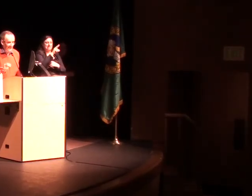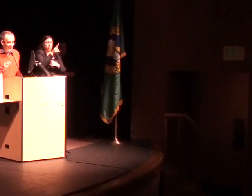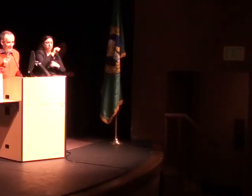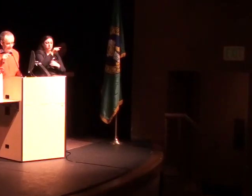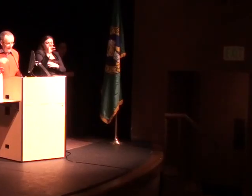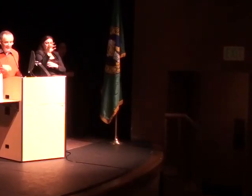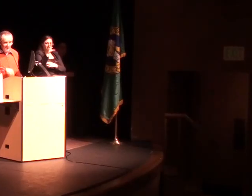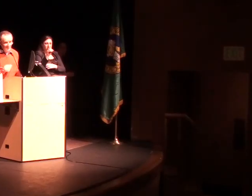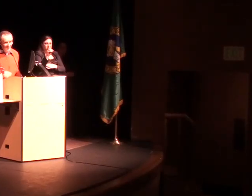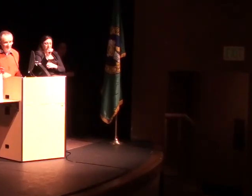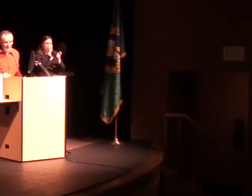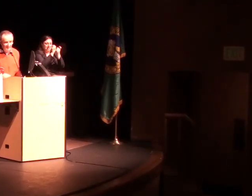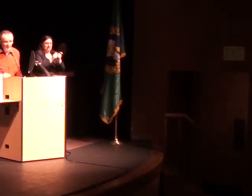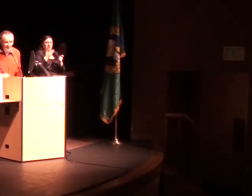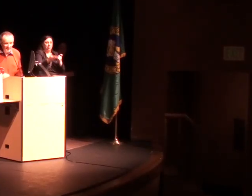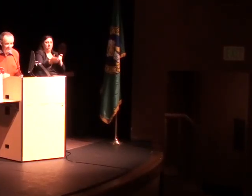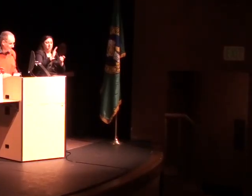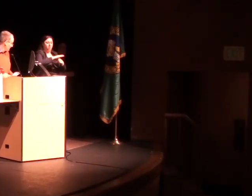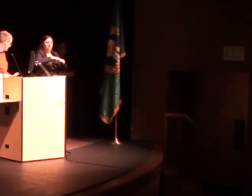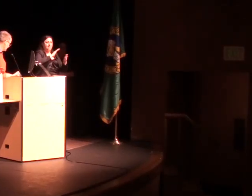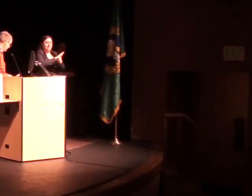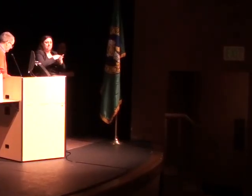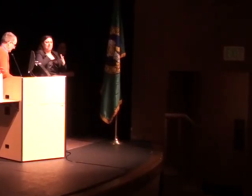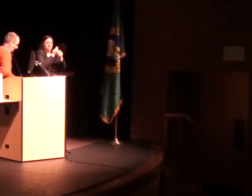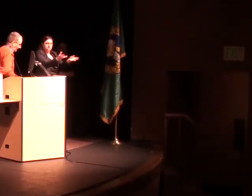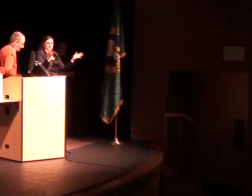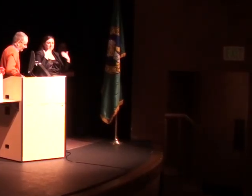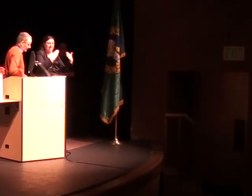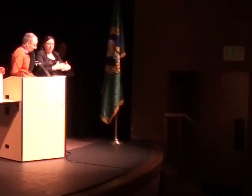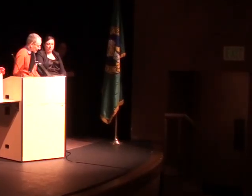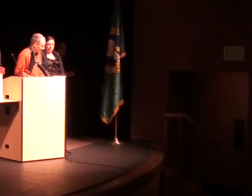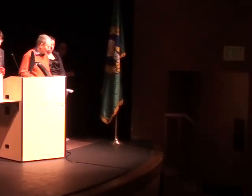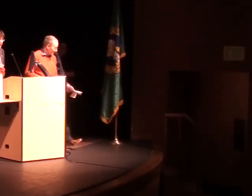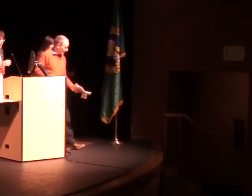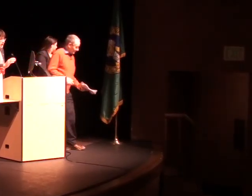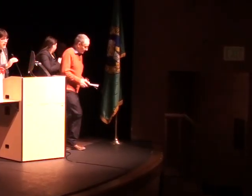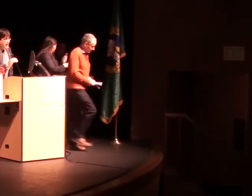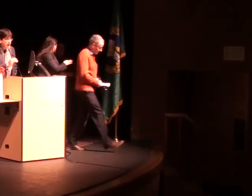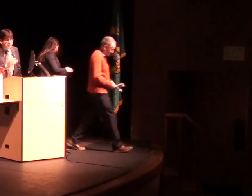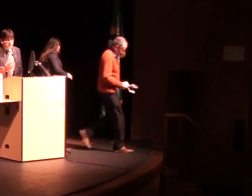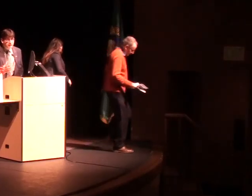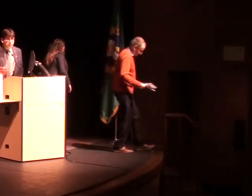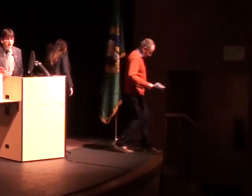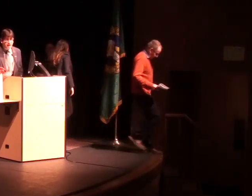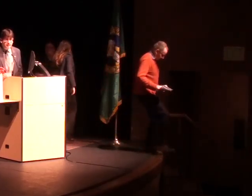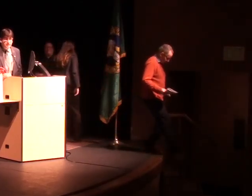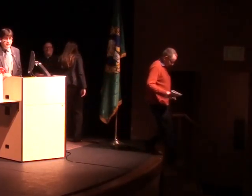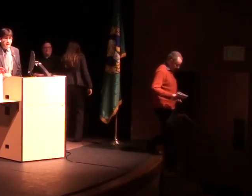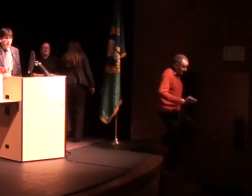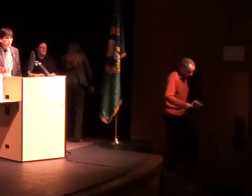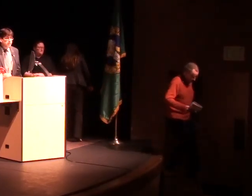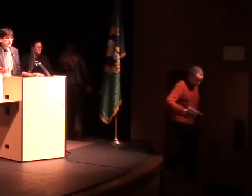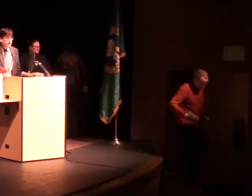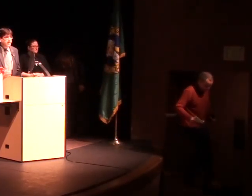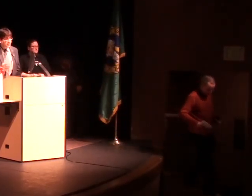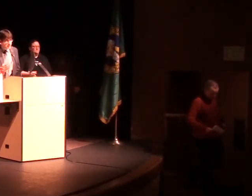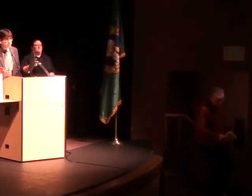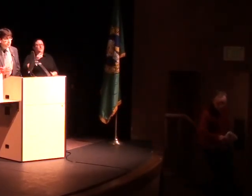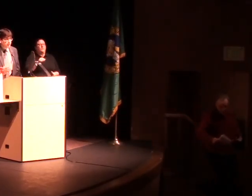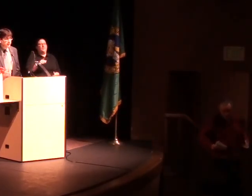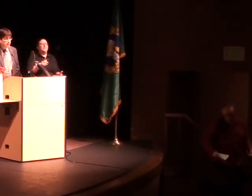9:30, and the details are on the flyer. Thank you. Well, I have to say goodbye. I only want to